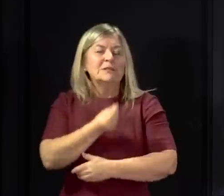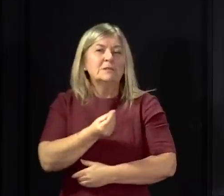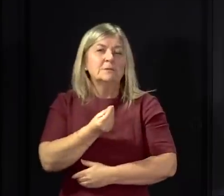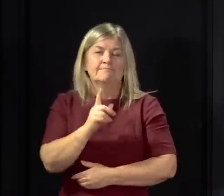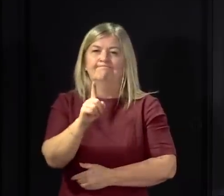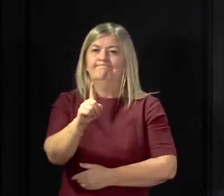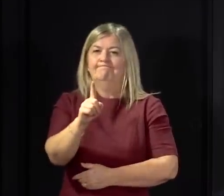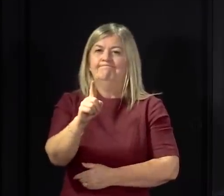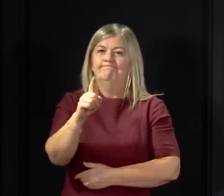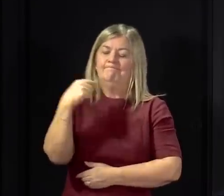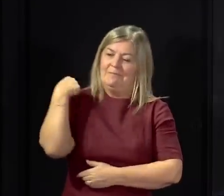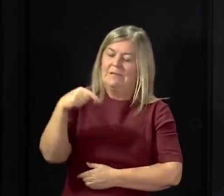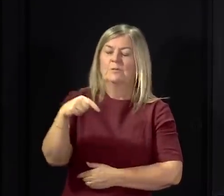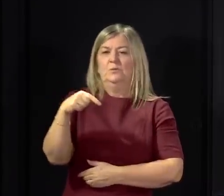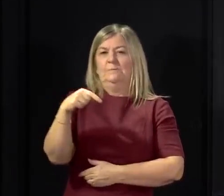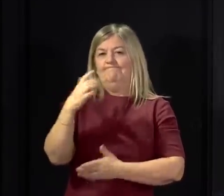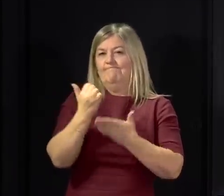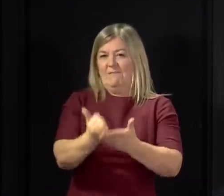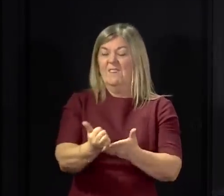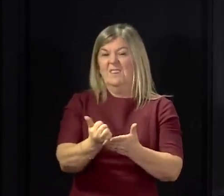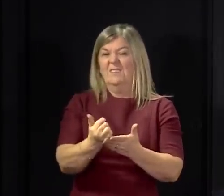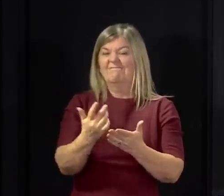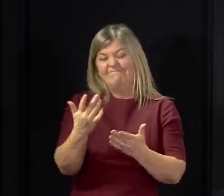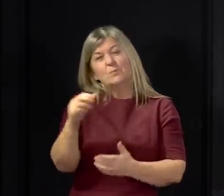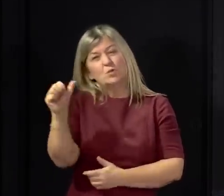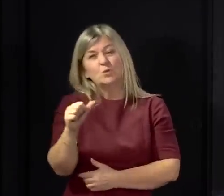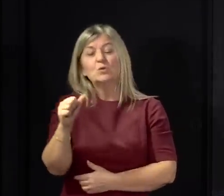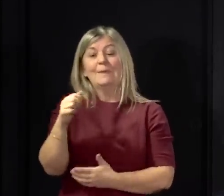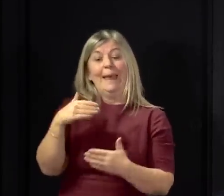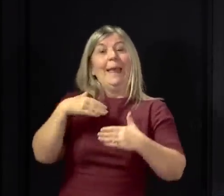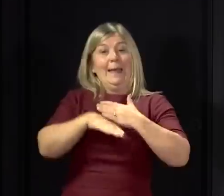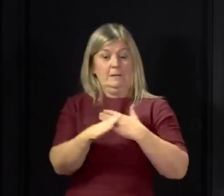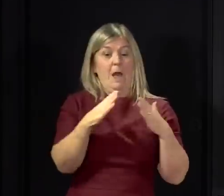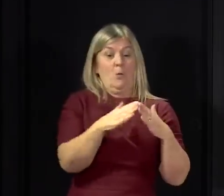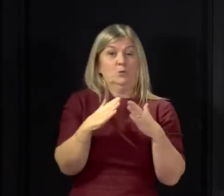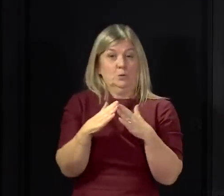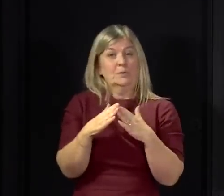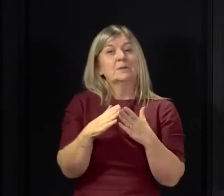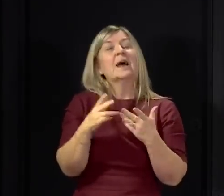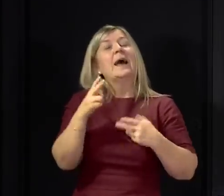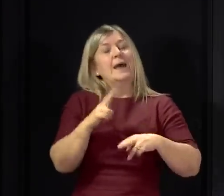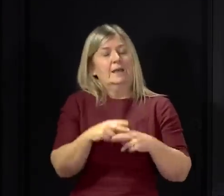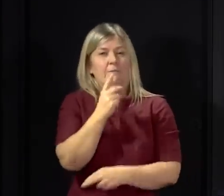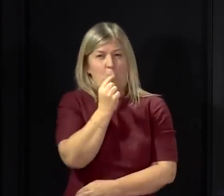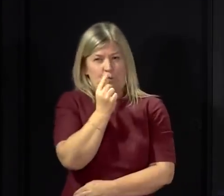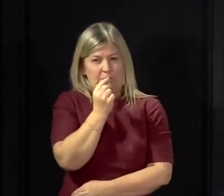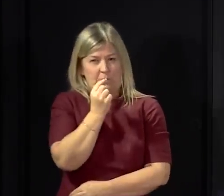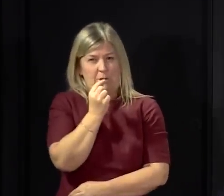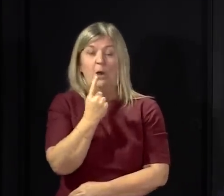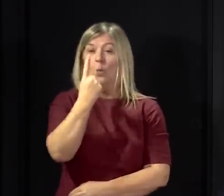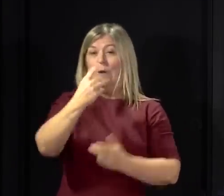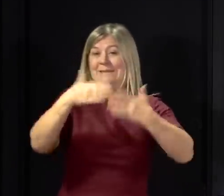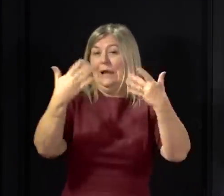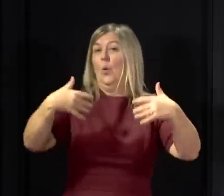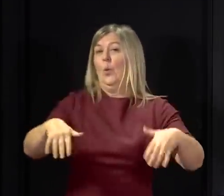However, earlier this week, we advised that people should meet indoors with other households, if at all, on no more than one